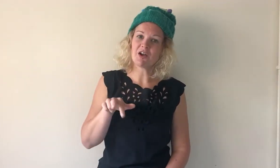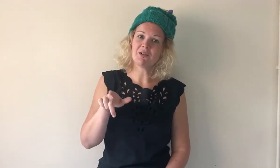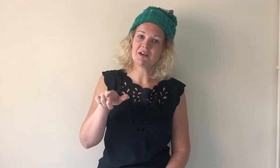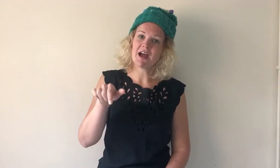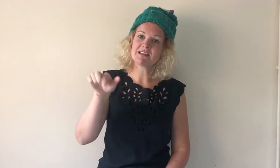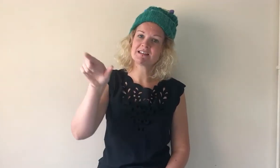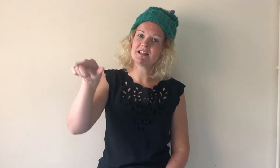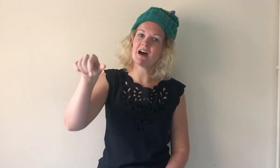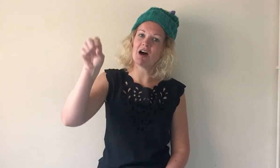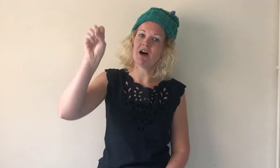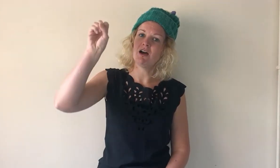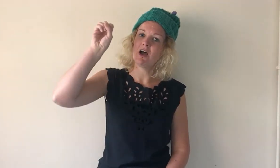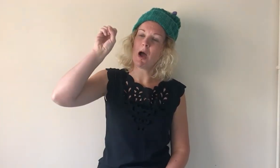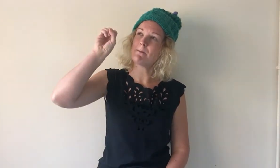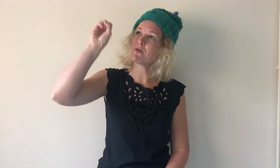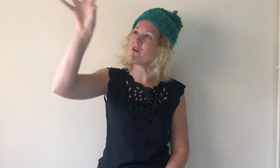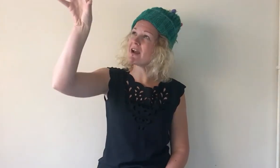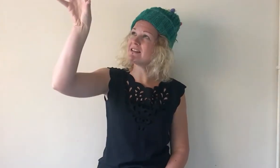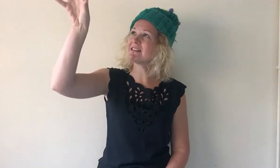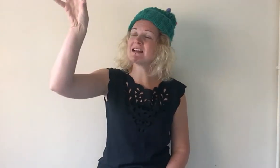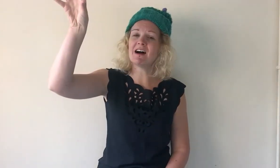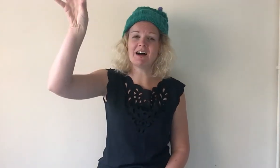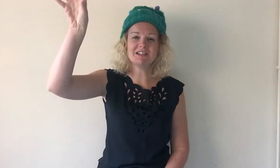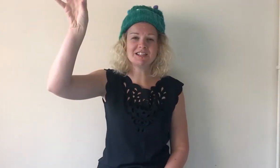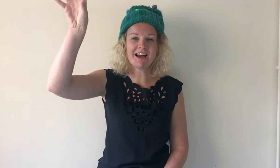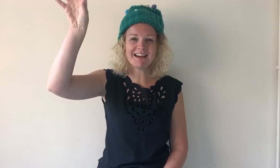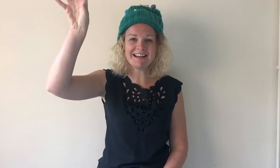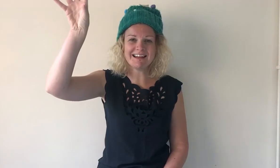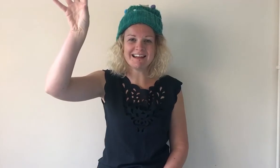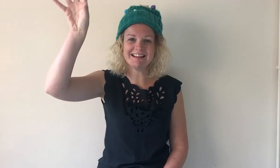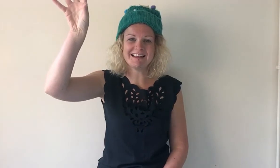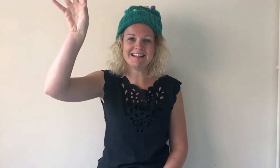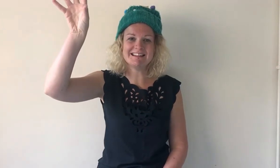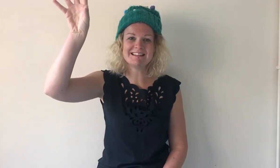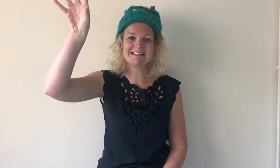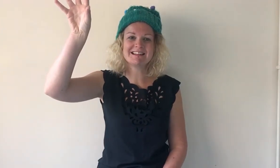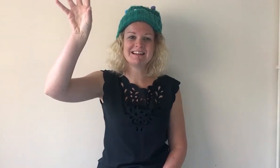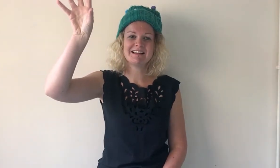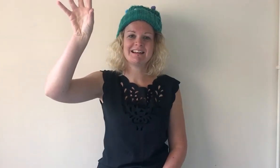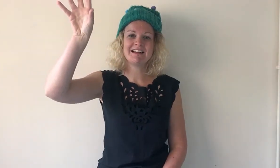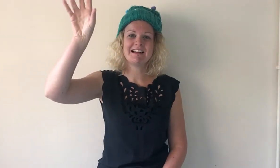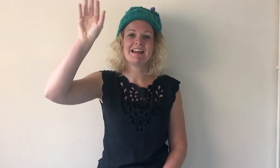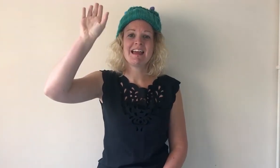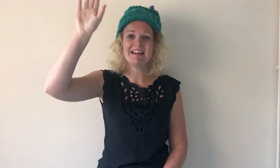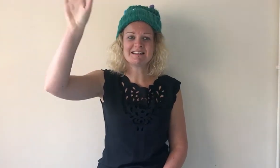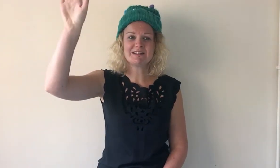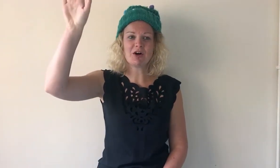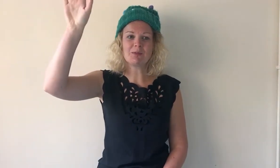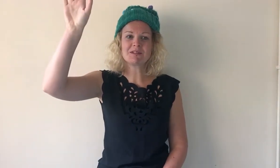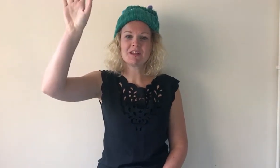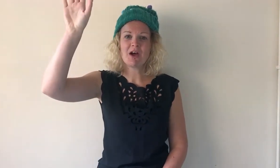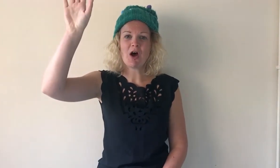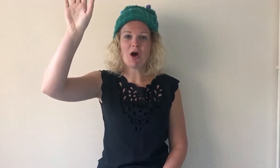followed a star, a bright star shining in the east. It stopped